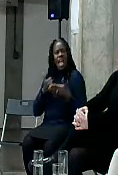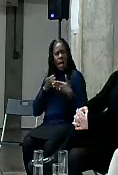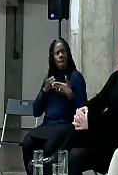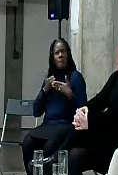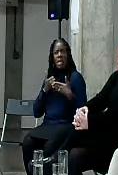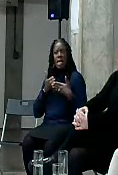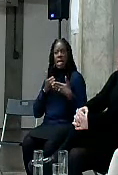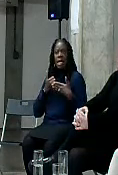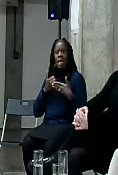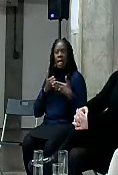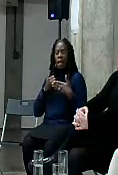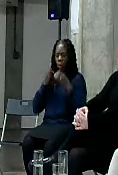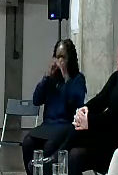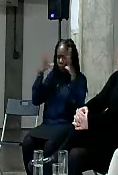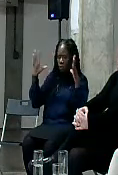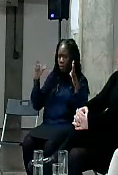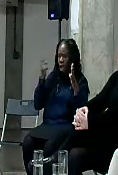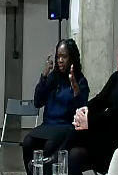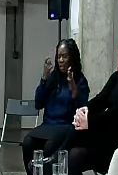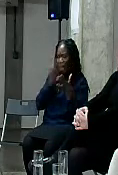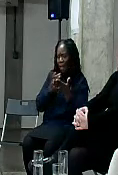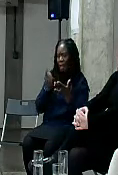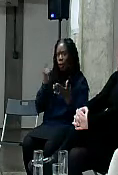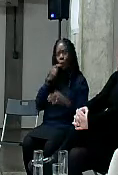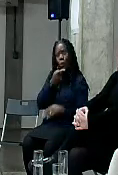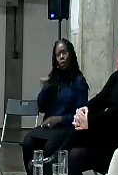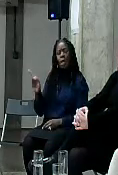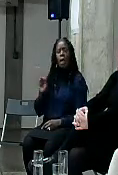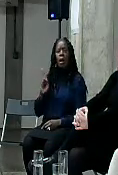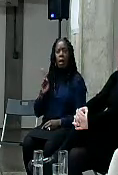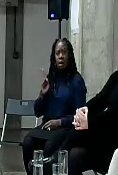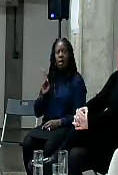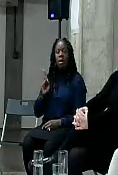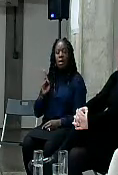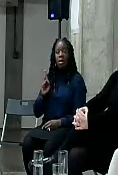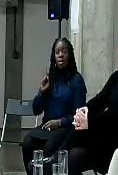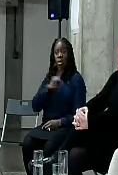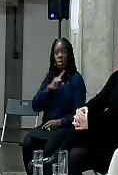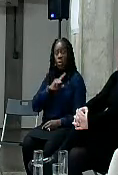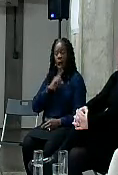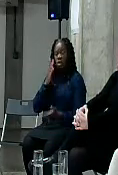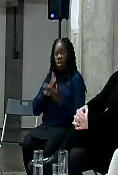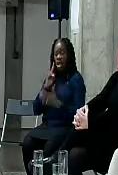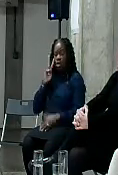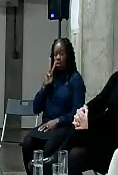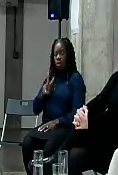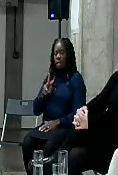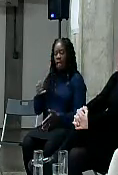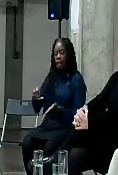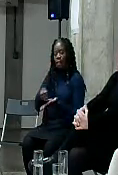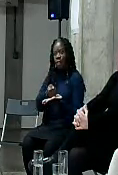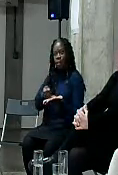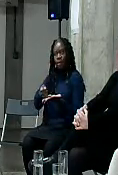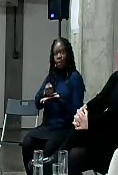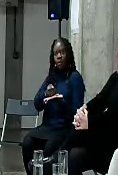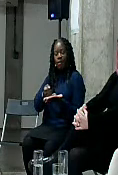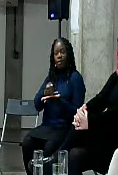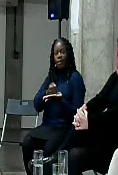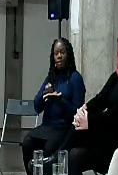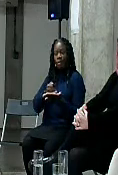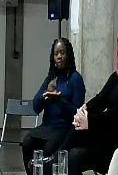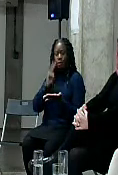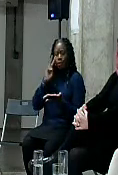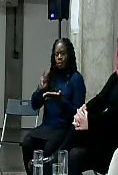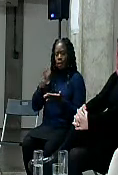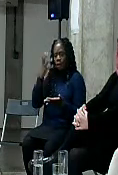help me see who they are, because you just see the rottenness in the